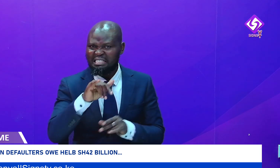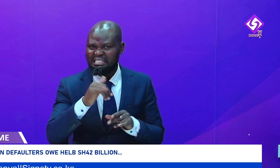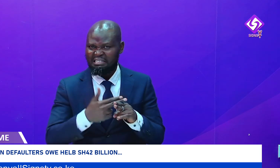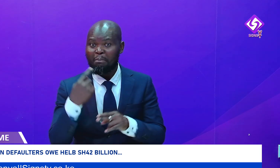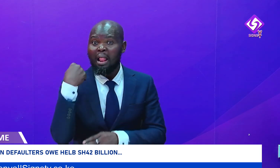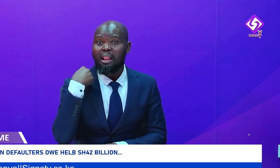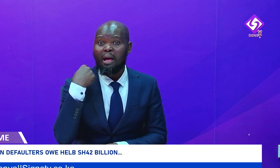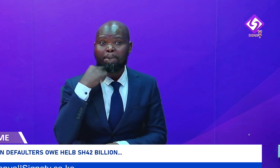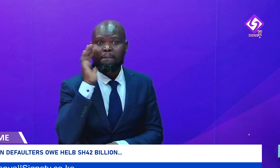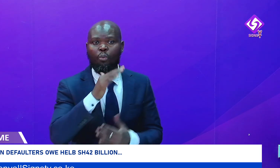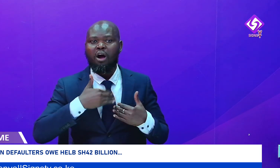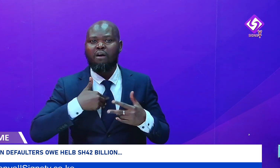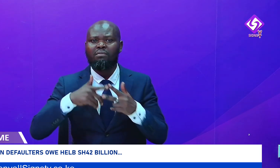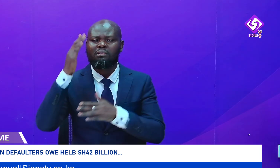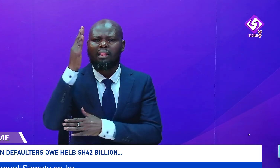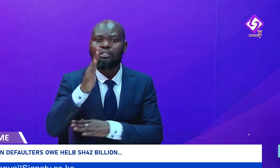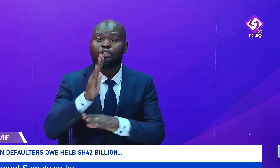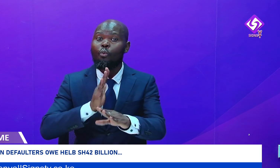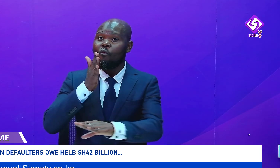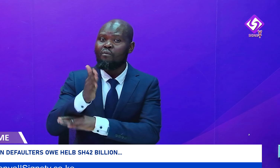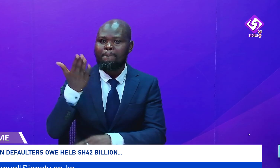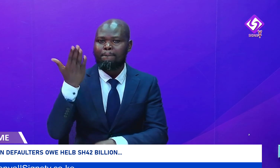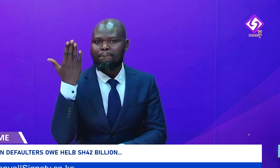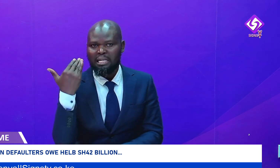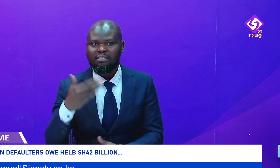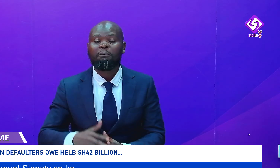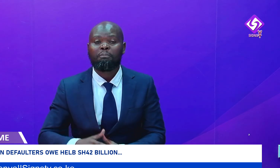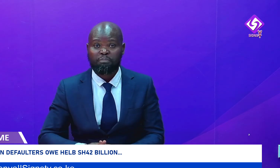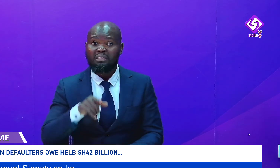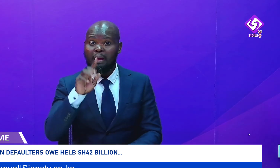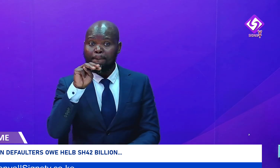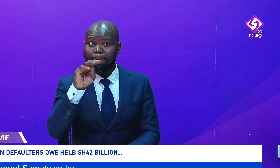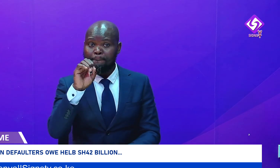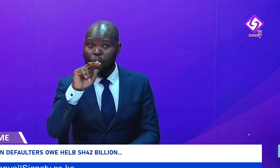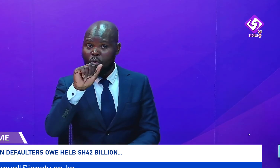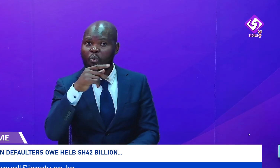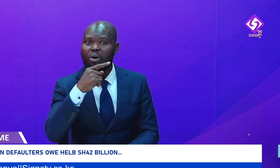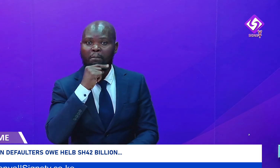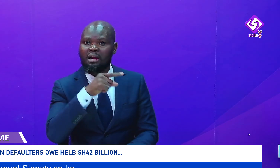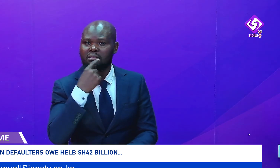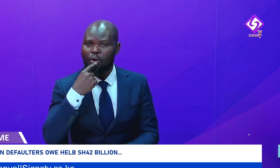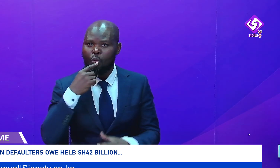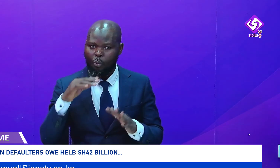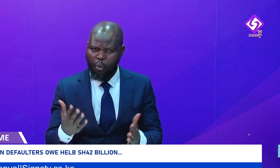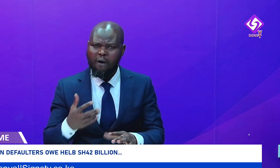Chief Executive Officer Geoffrey Monari, the number of defaulters has sharply increased over the past decade.